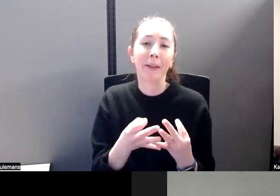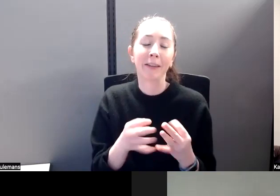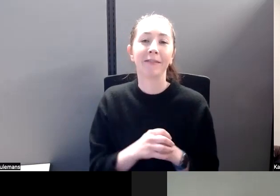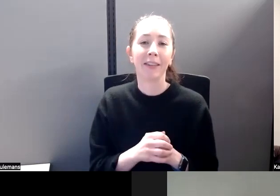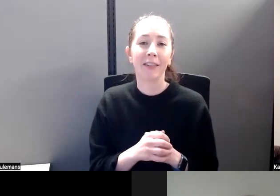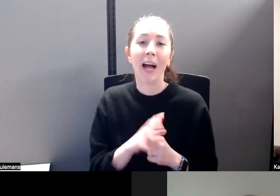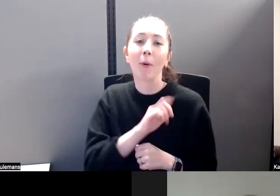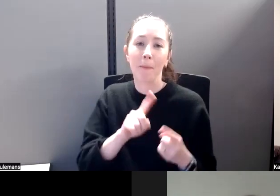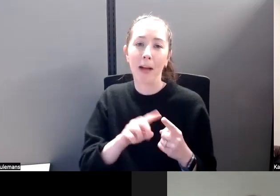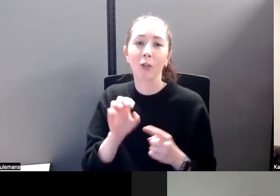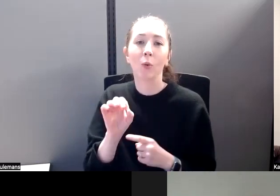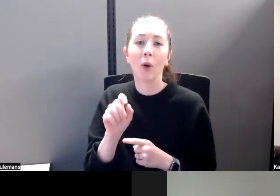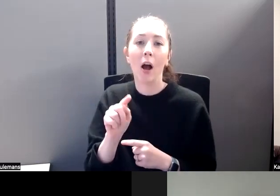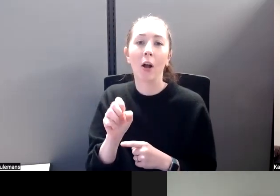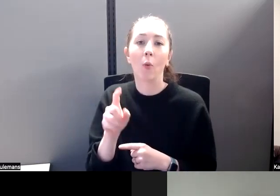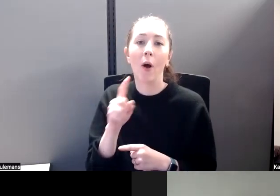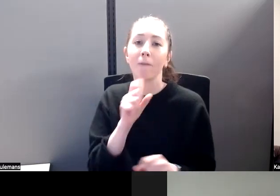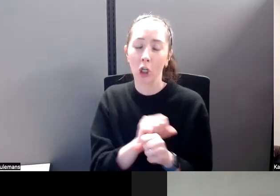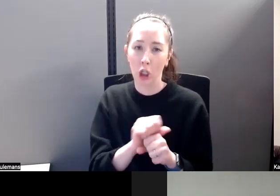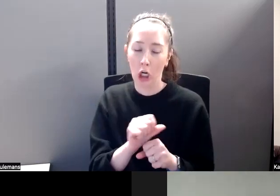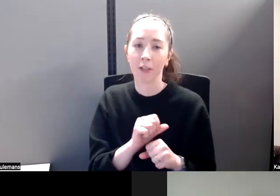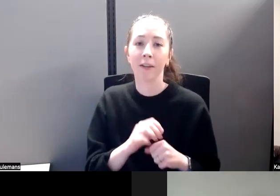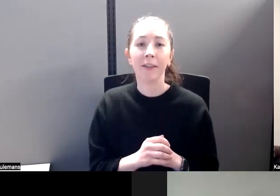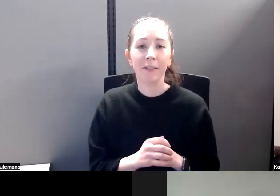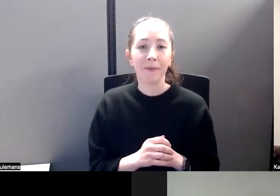want to go back to Ottawa for sure.